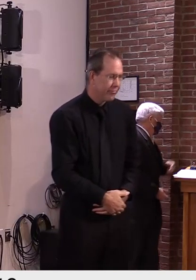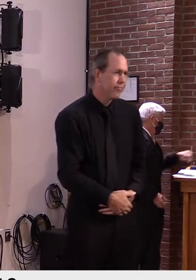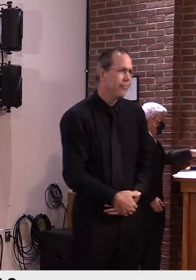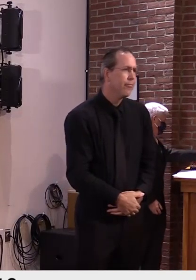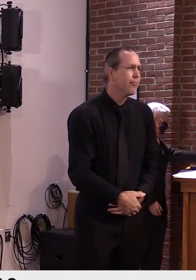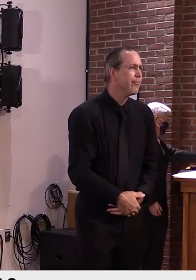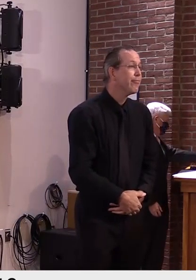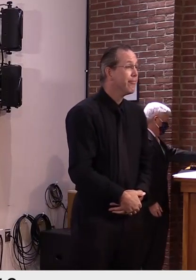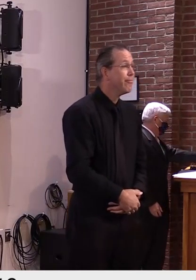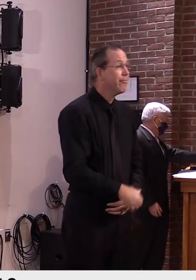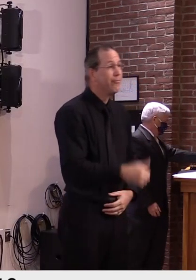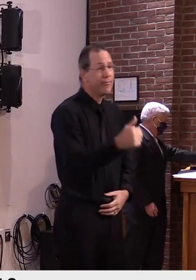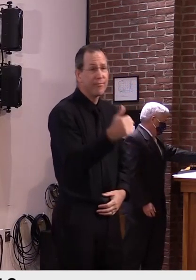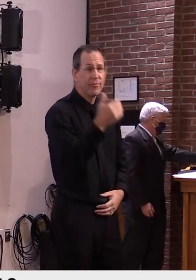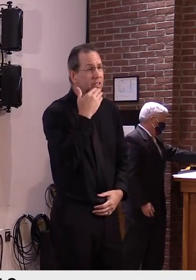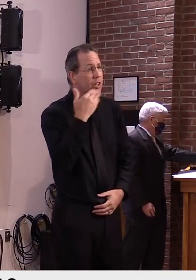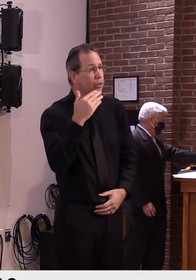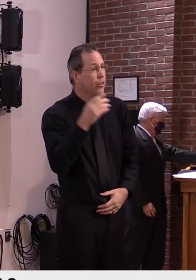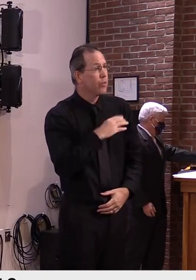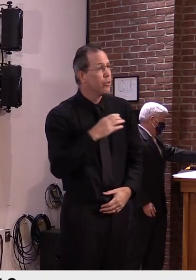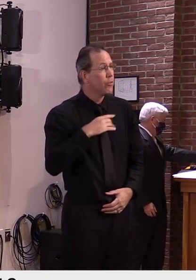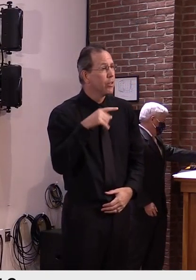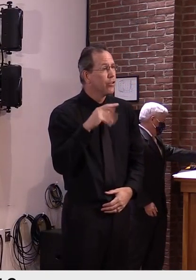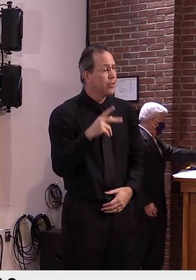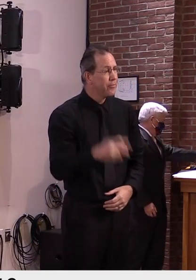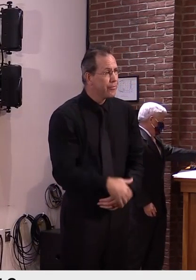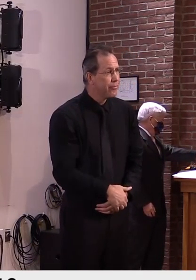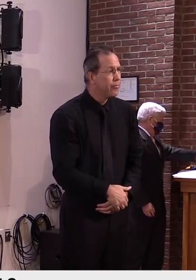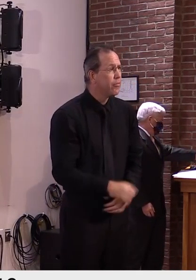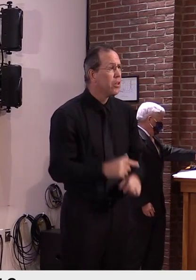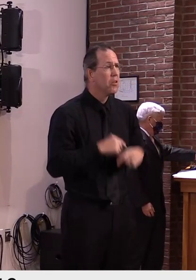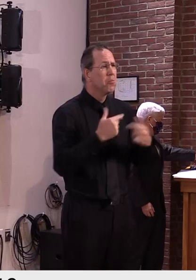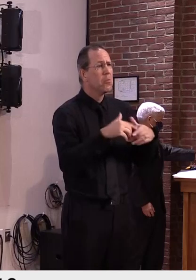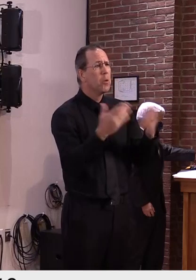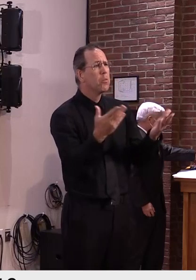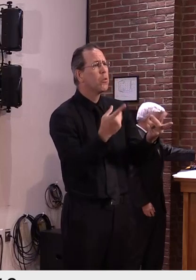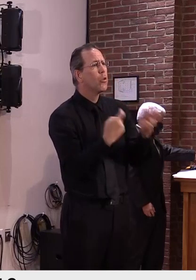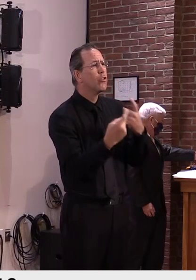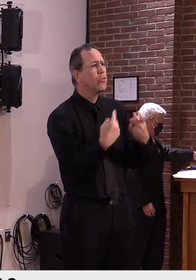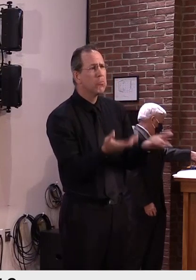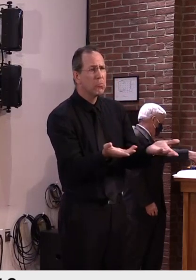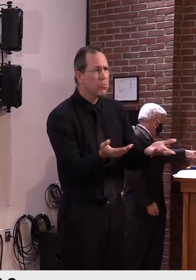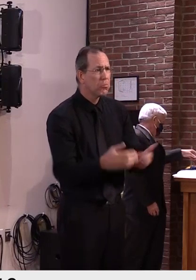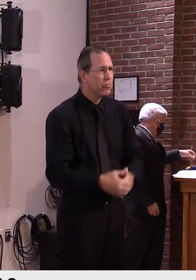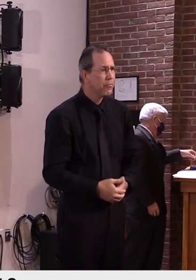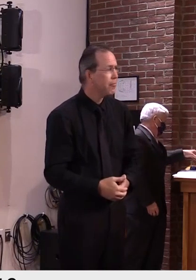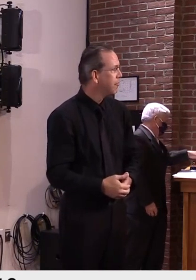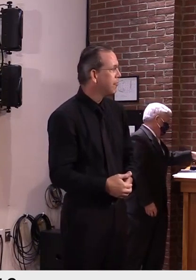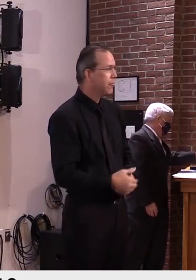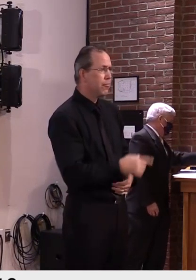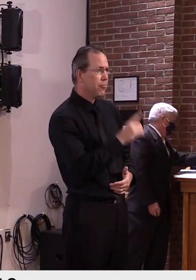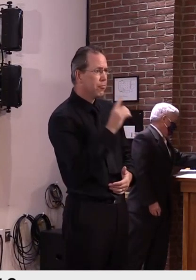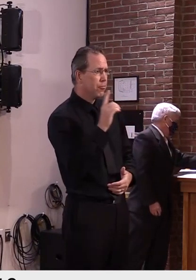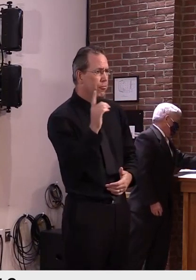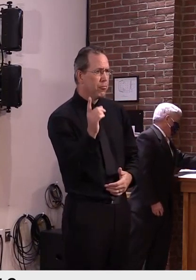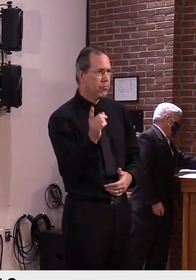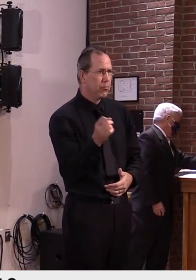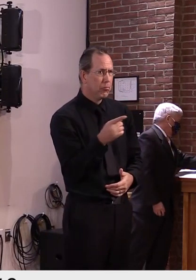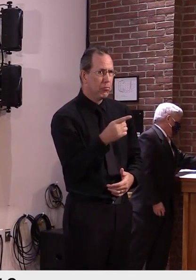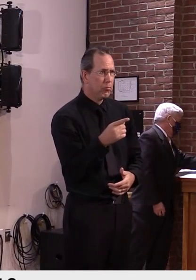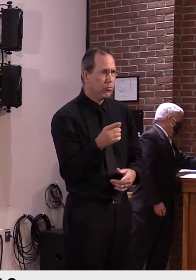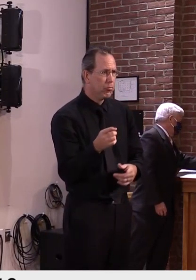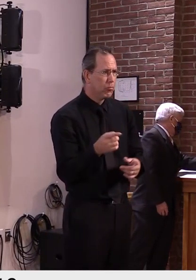Thank you very much, Commissioner Pichek. And with that, we'll open it up for questions. All right, it is 11:35 and we do have a